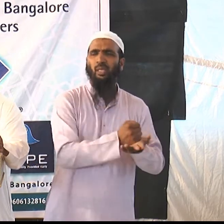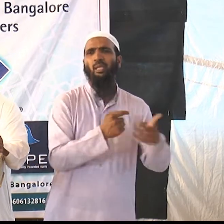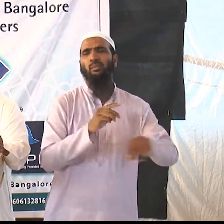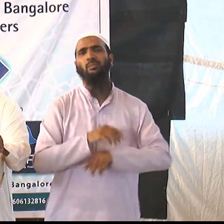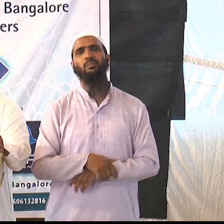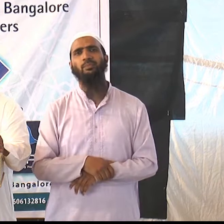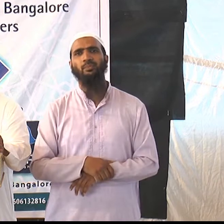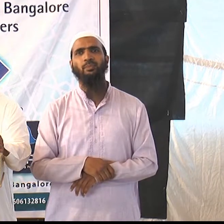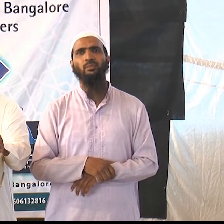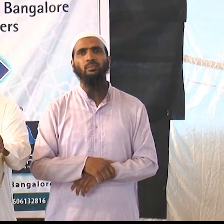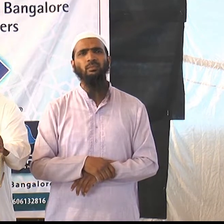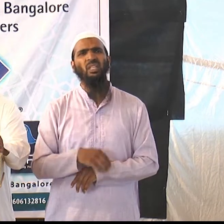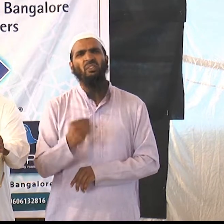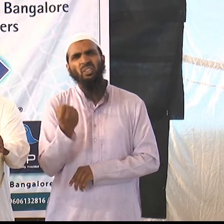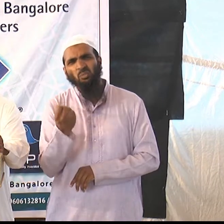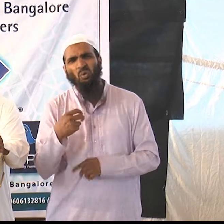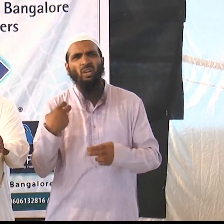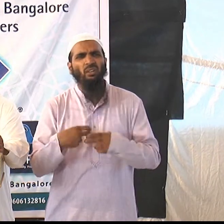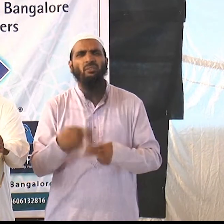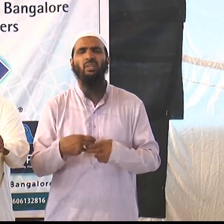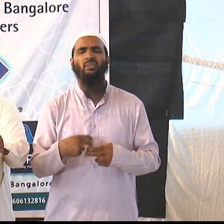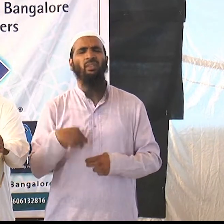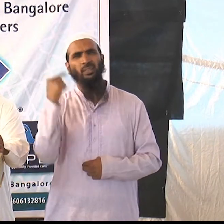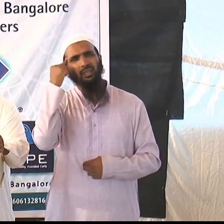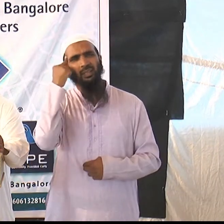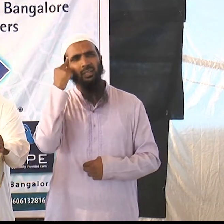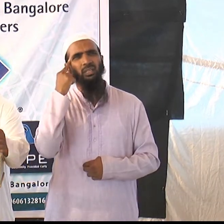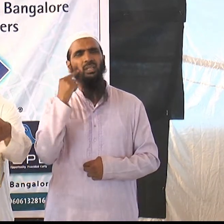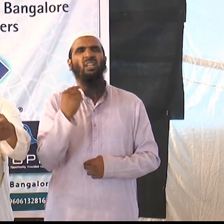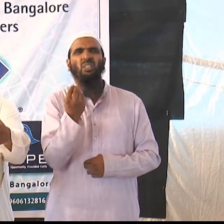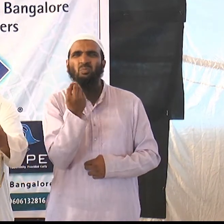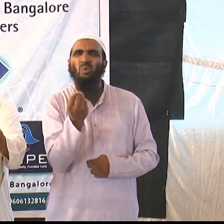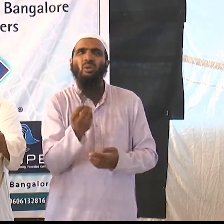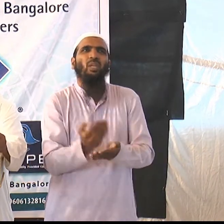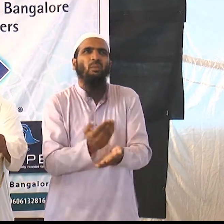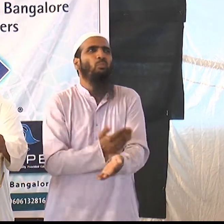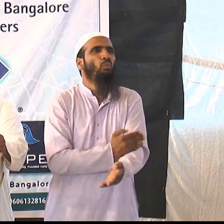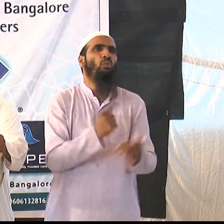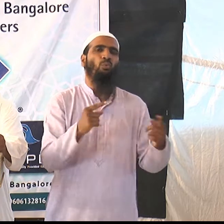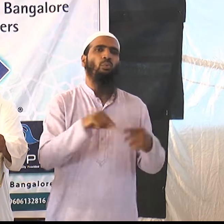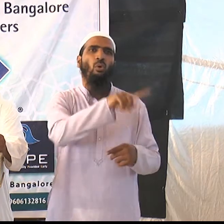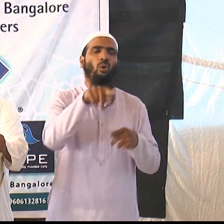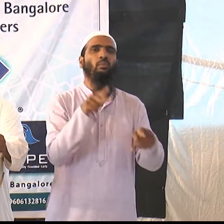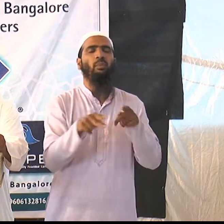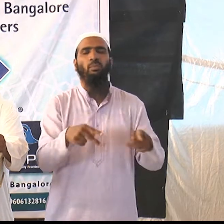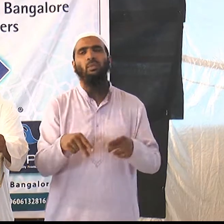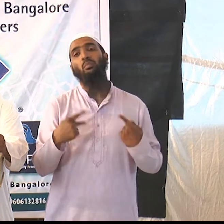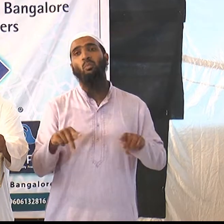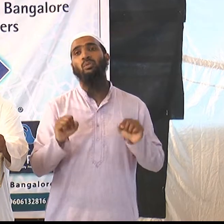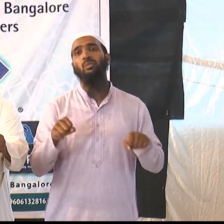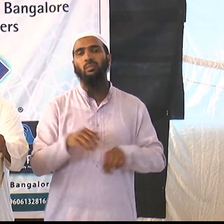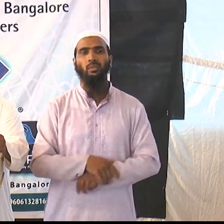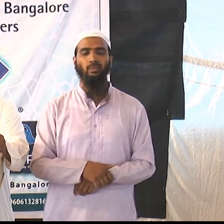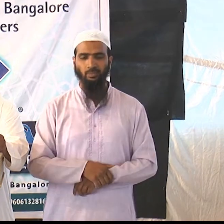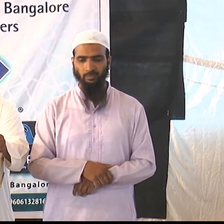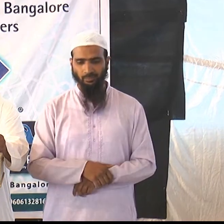bit of change in these aspects of the society. So as part of our activities is one of